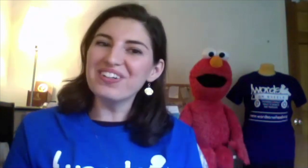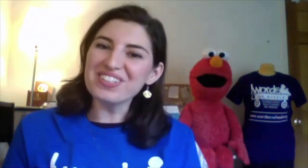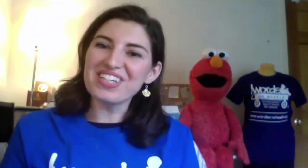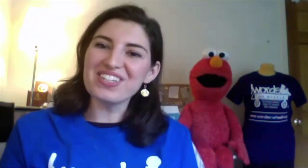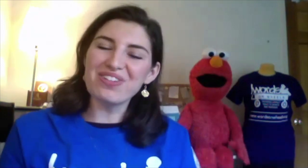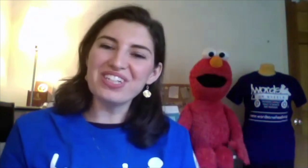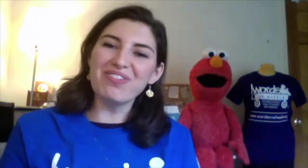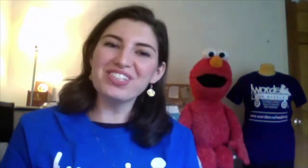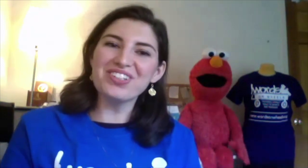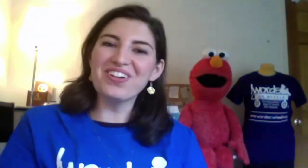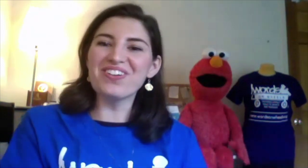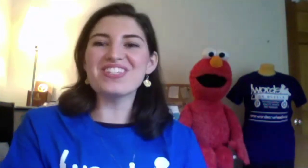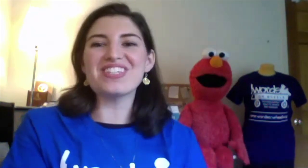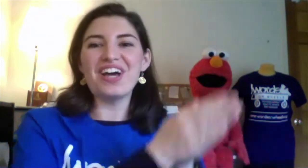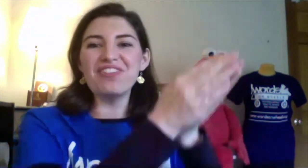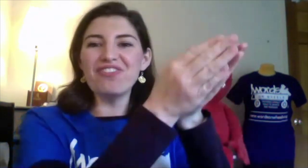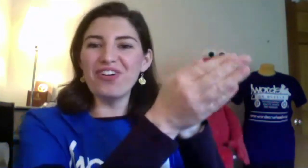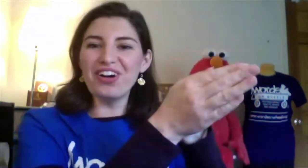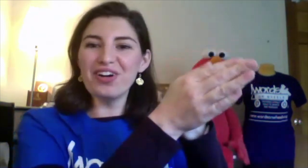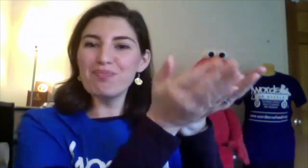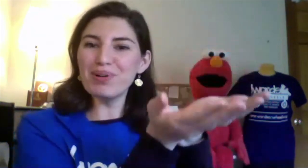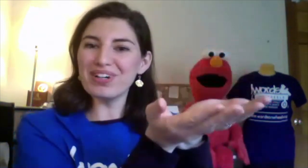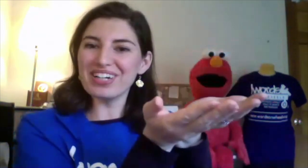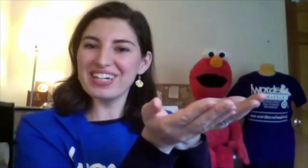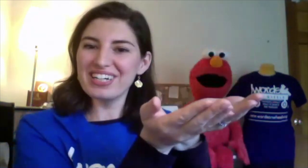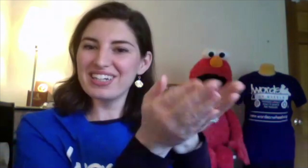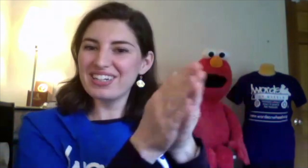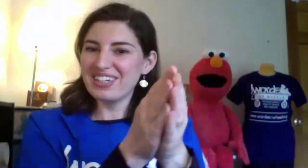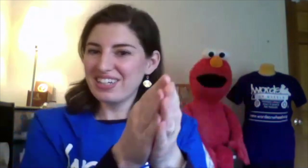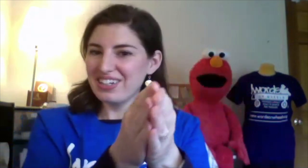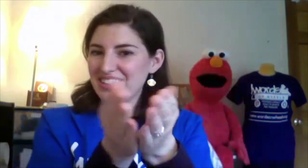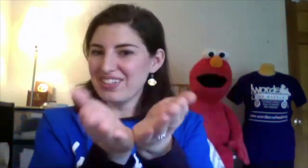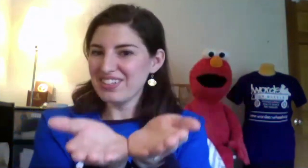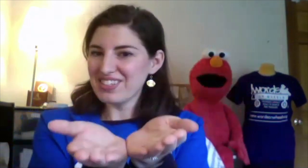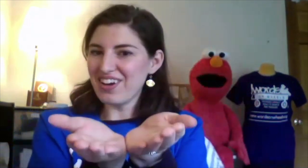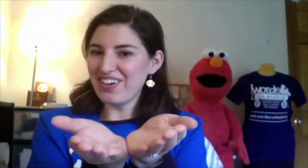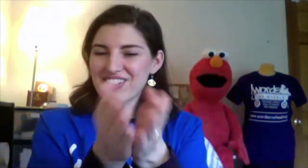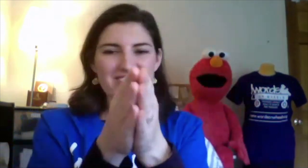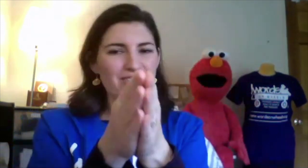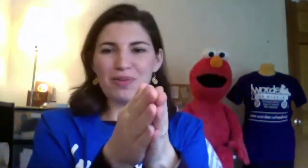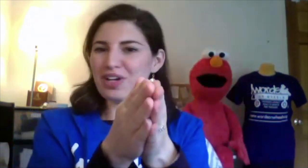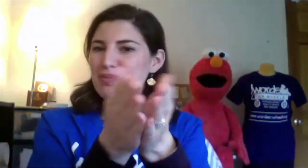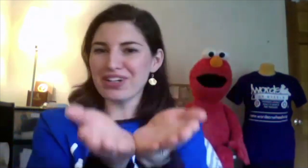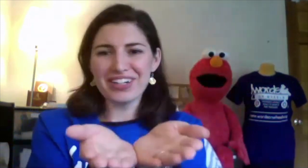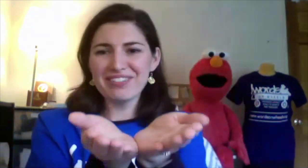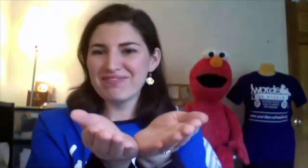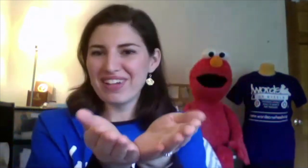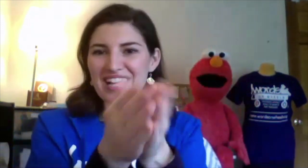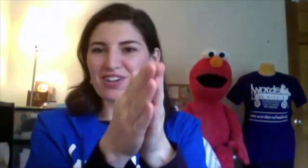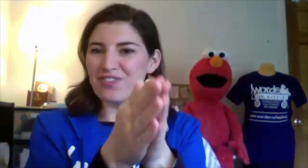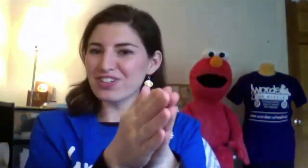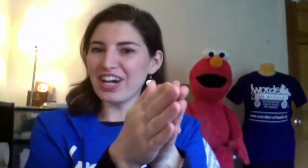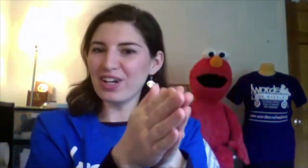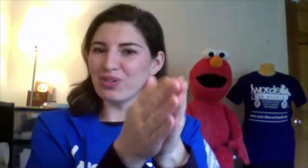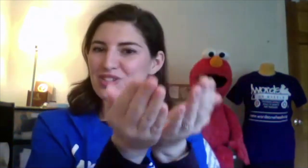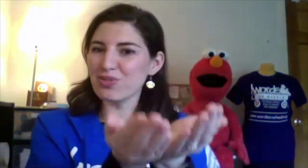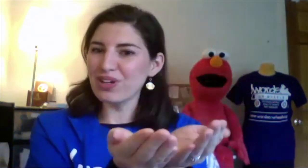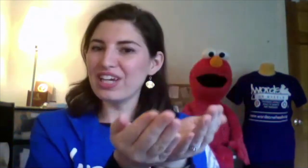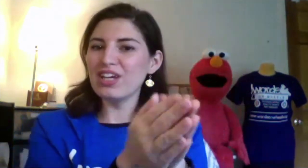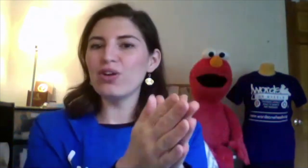is we did want to show you the sign for book. So it's just opening a book. And so if your child wants to read, or